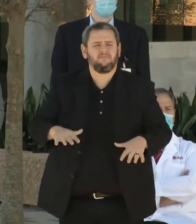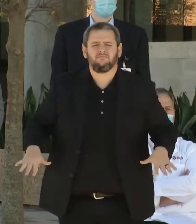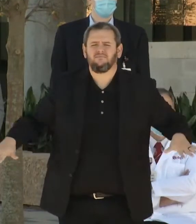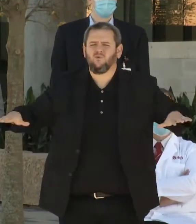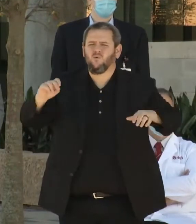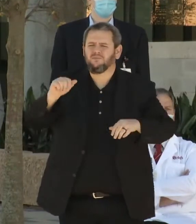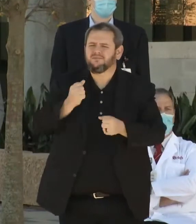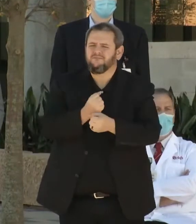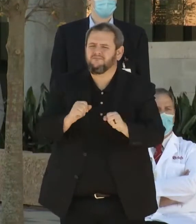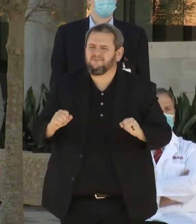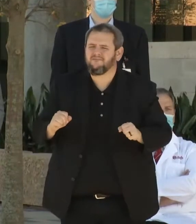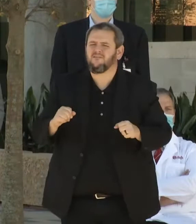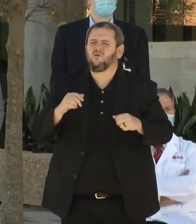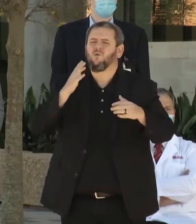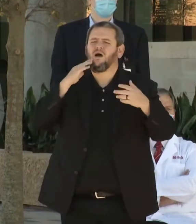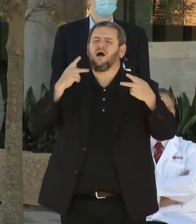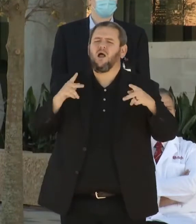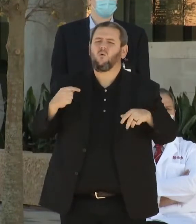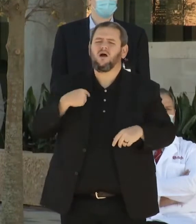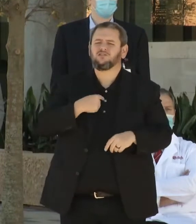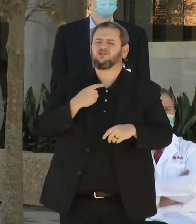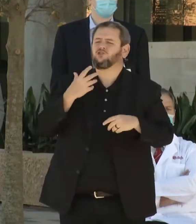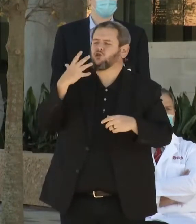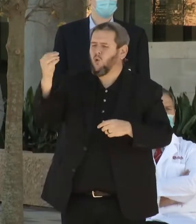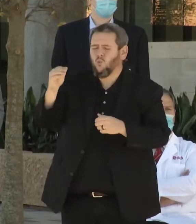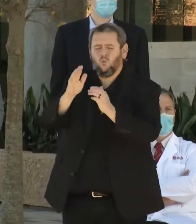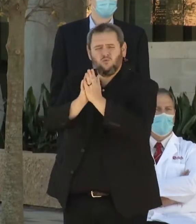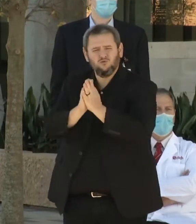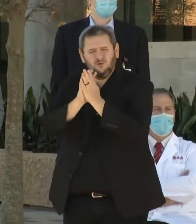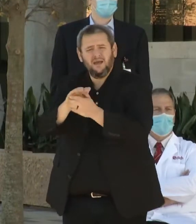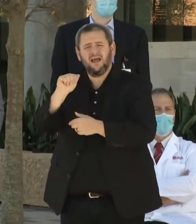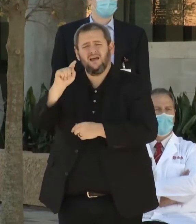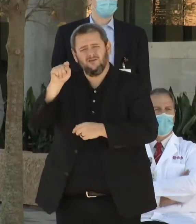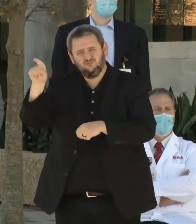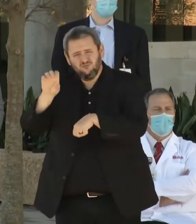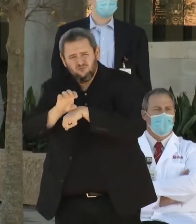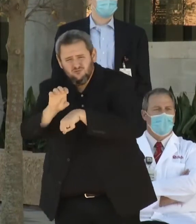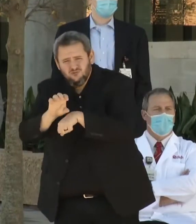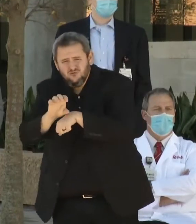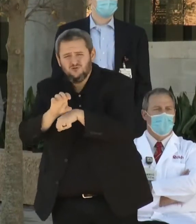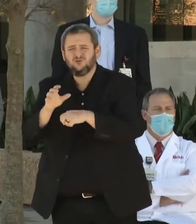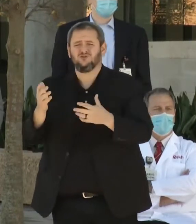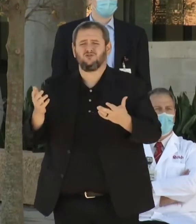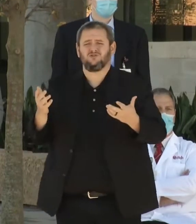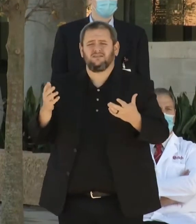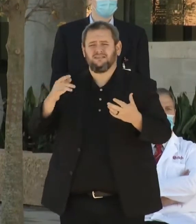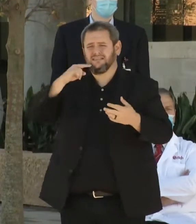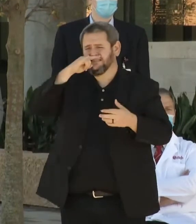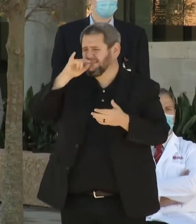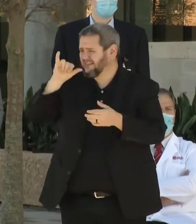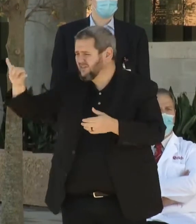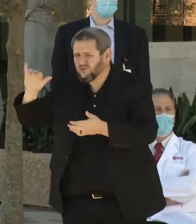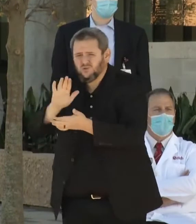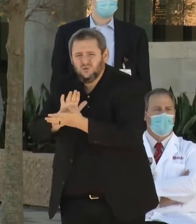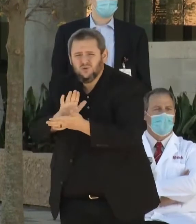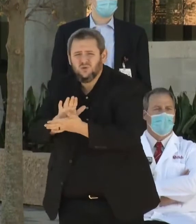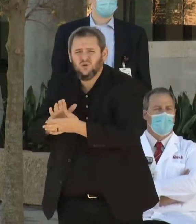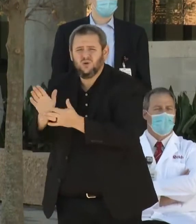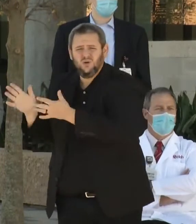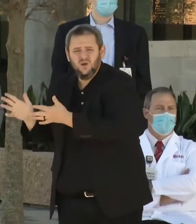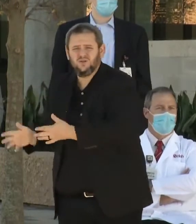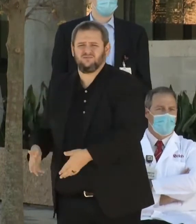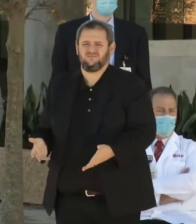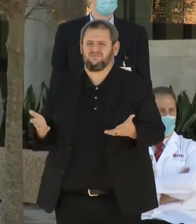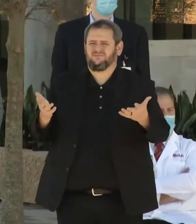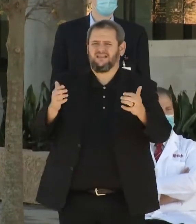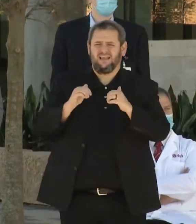our places of worship, keeping our children in schools. Keep this in mind. Maybe the person next